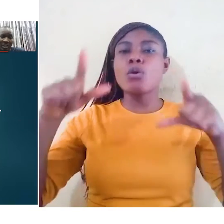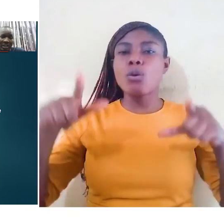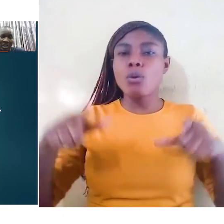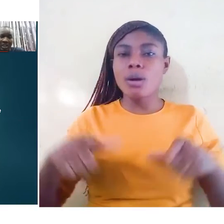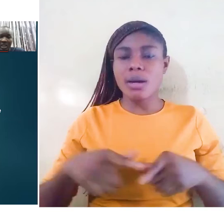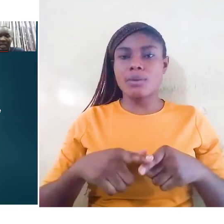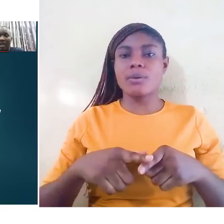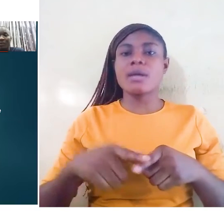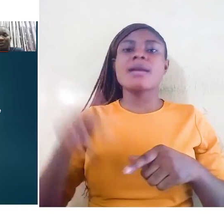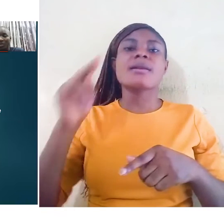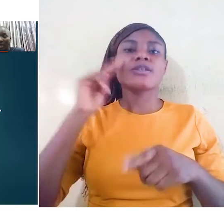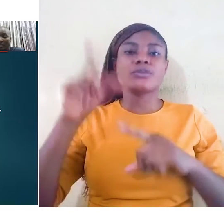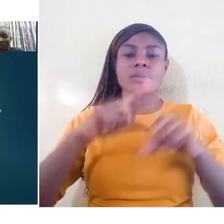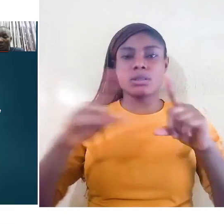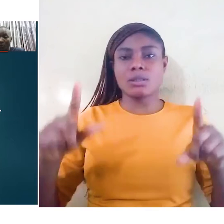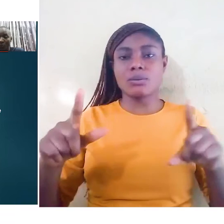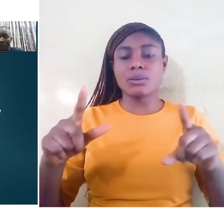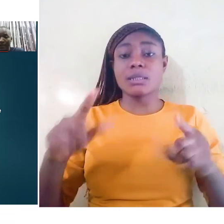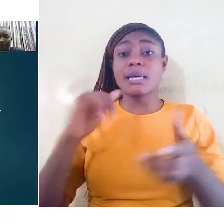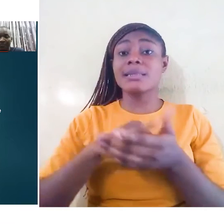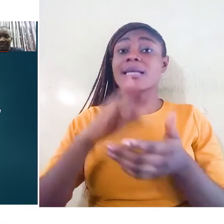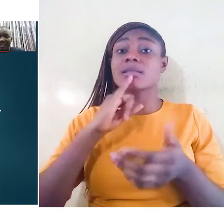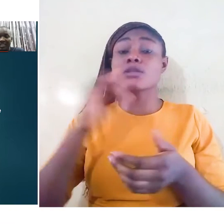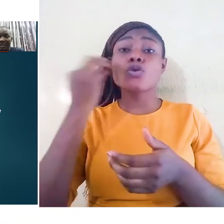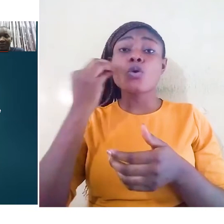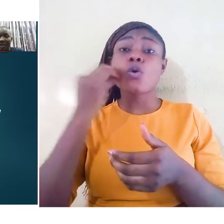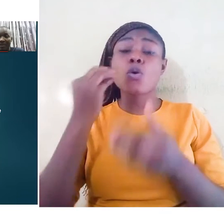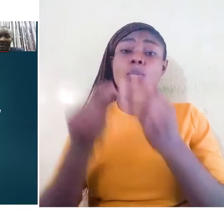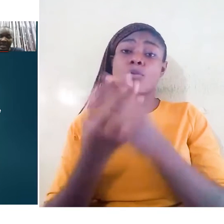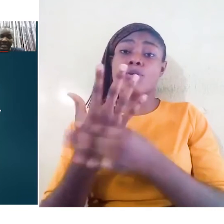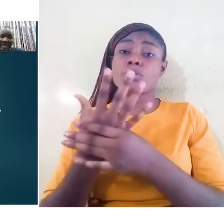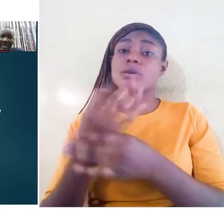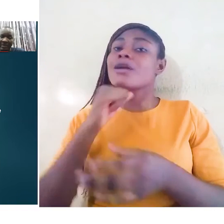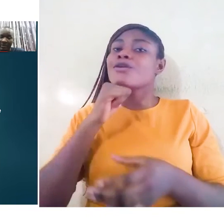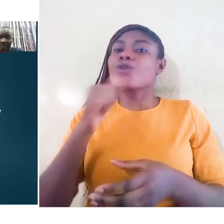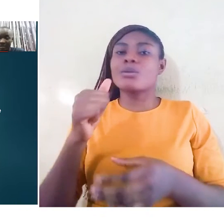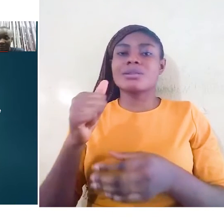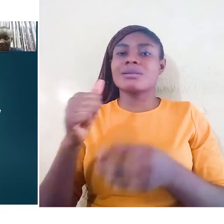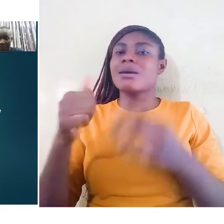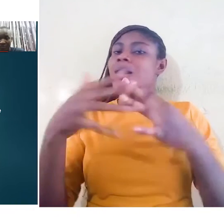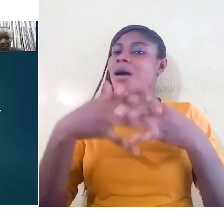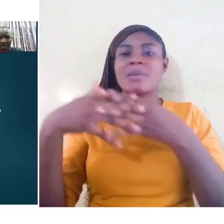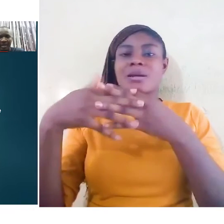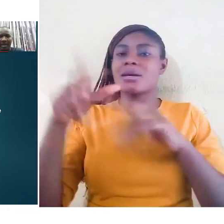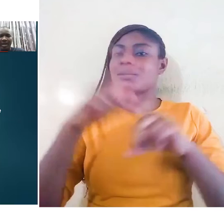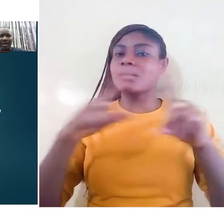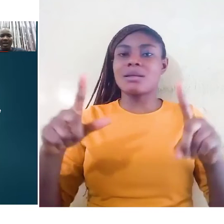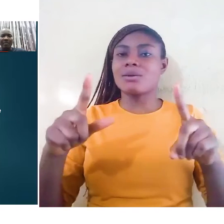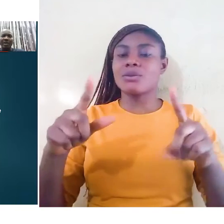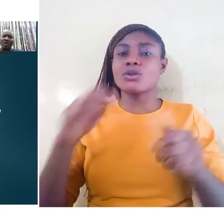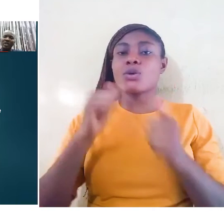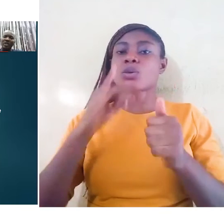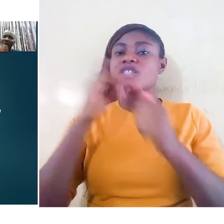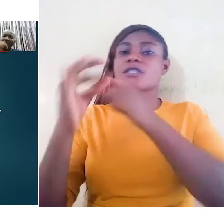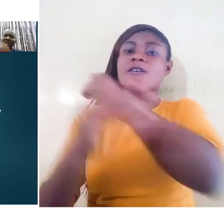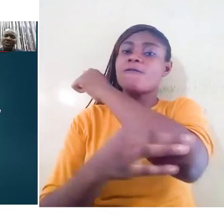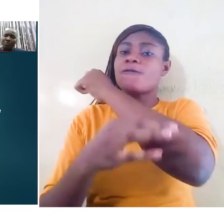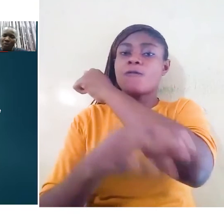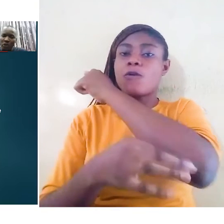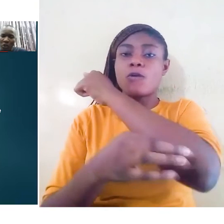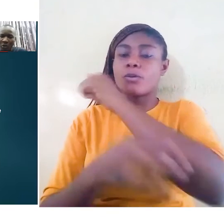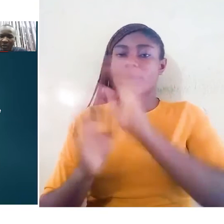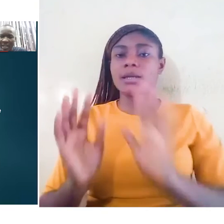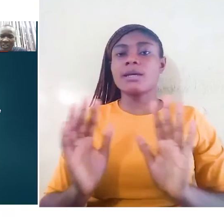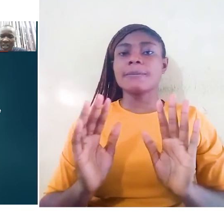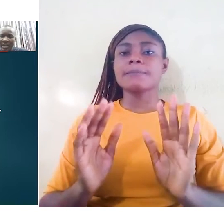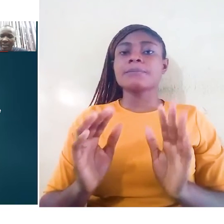indigenous Nigerian sign language, that's the homegrown, instead of the American sign language, which is a foreign breed. Because early